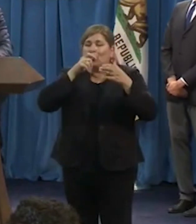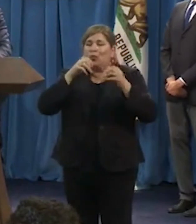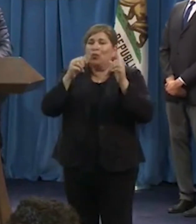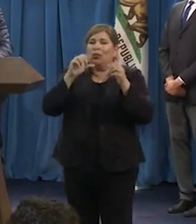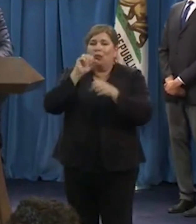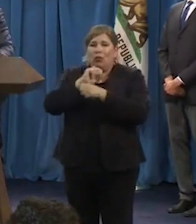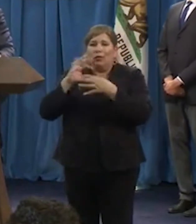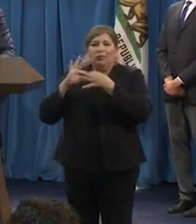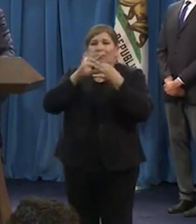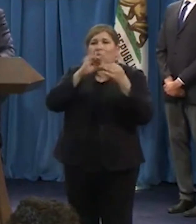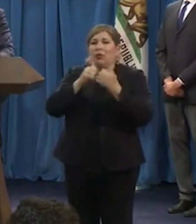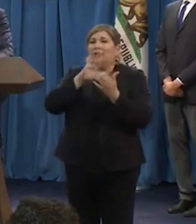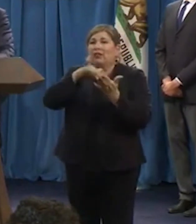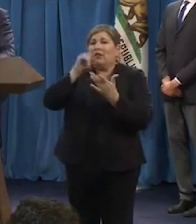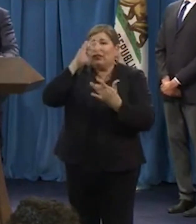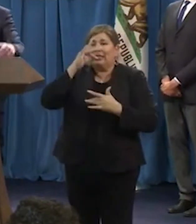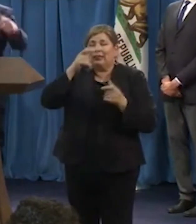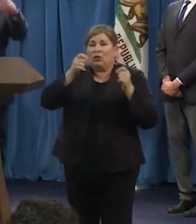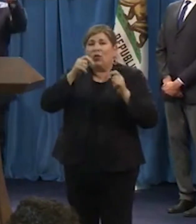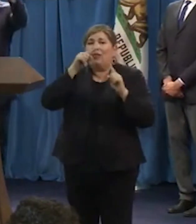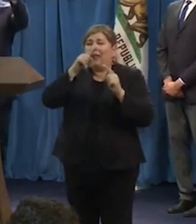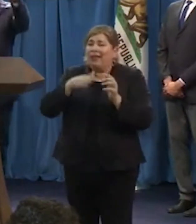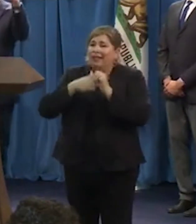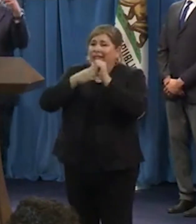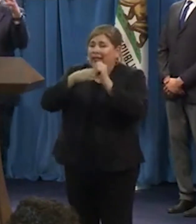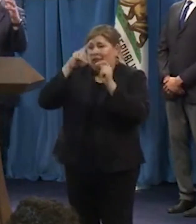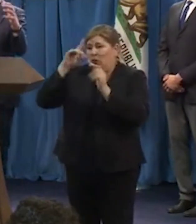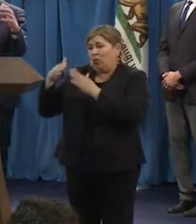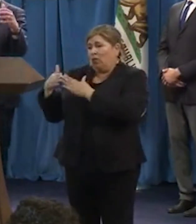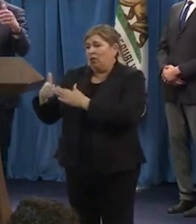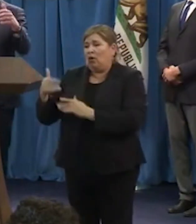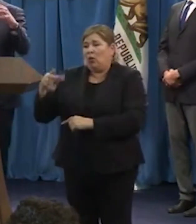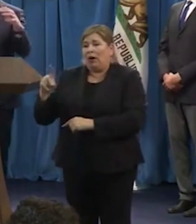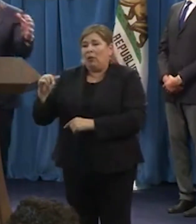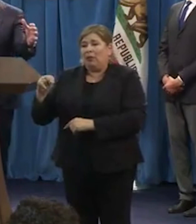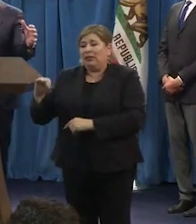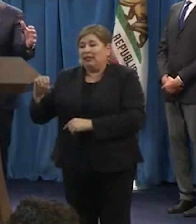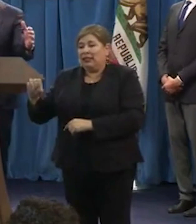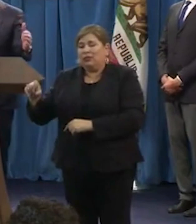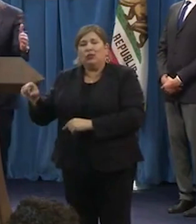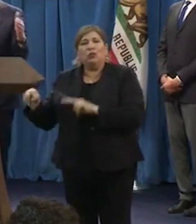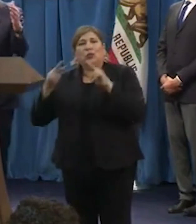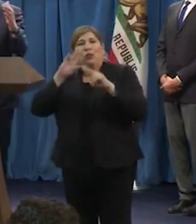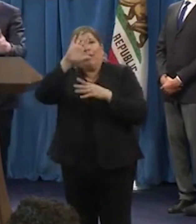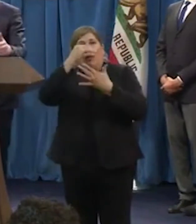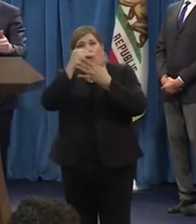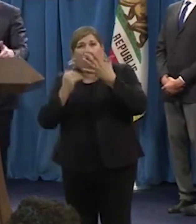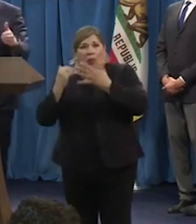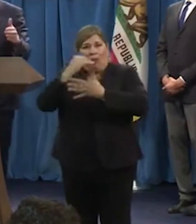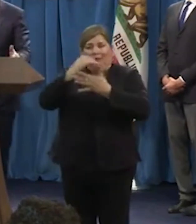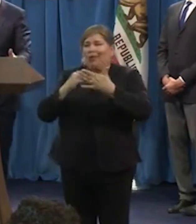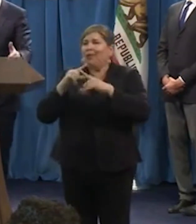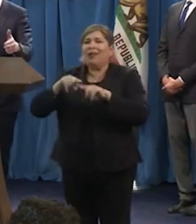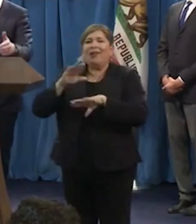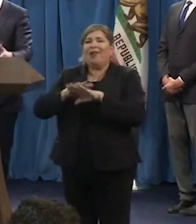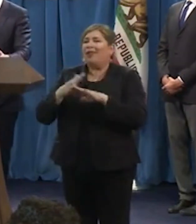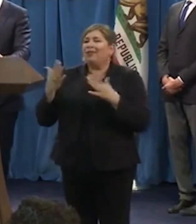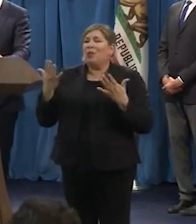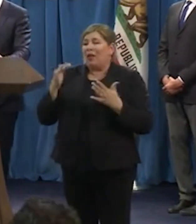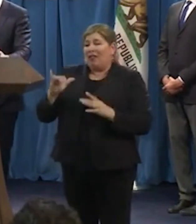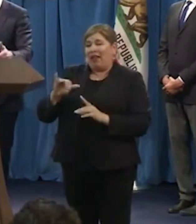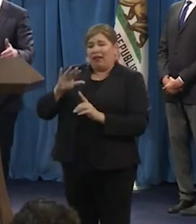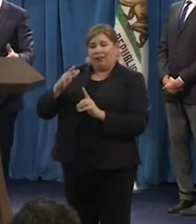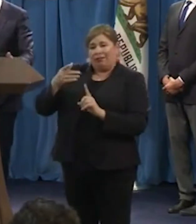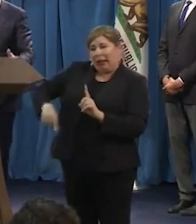incident command on the Grand Princess. So you look at that hierarchy of prioritization depending on what the incident calls